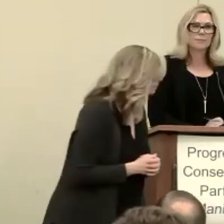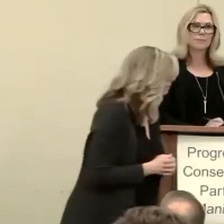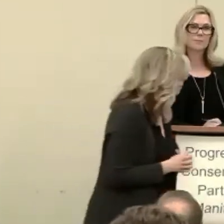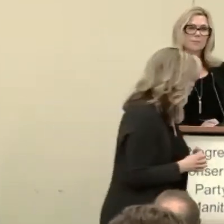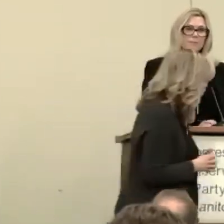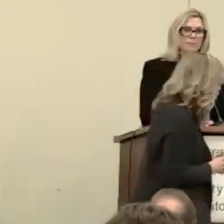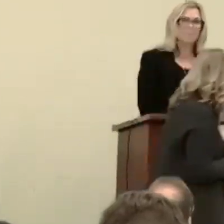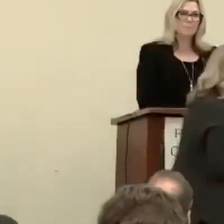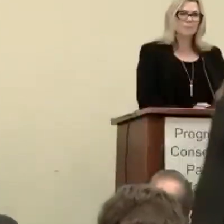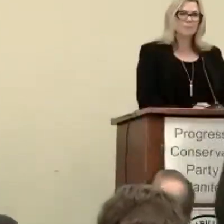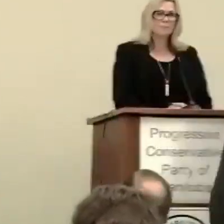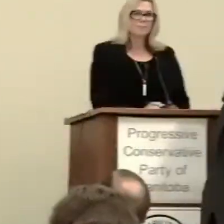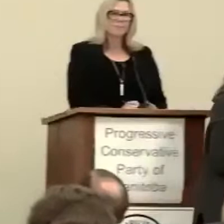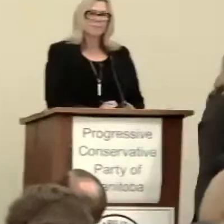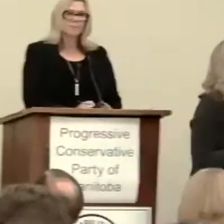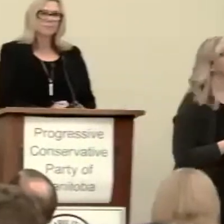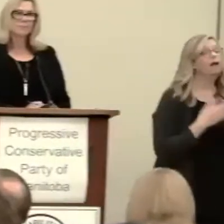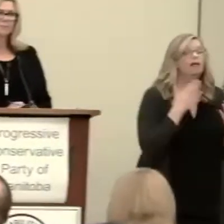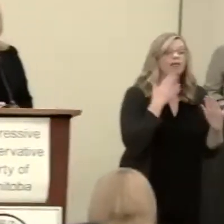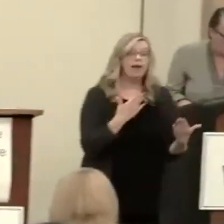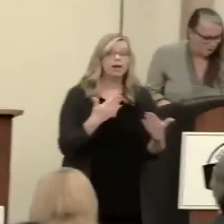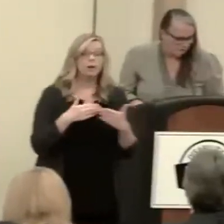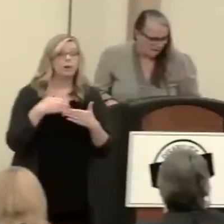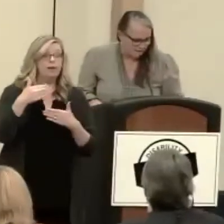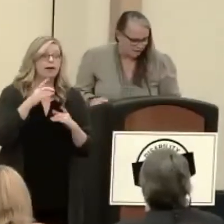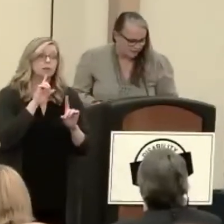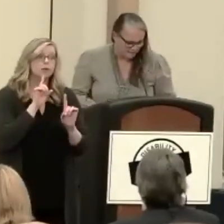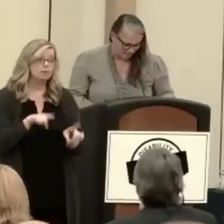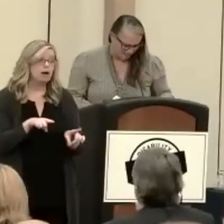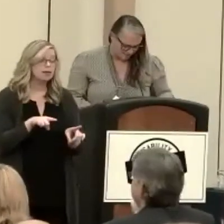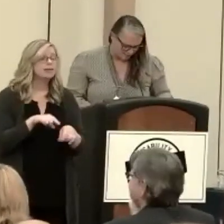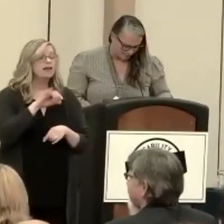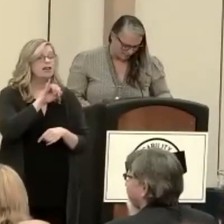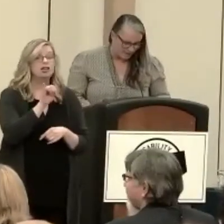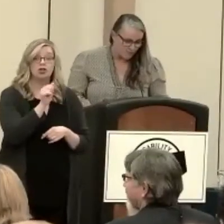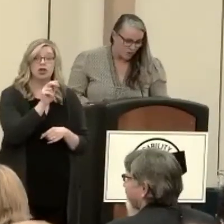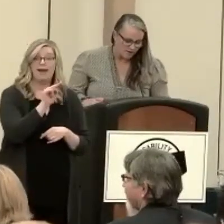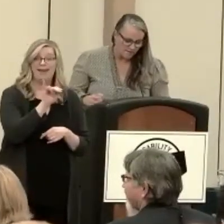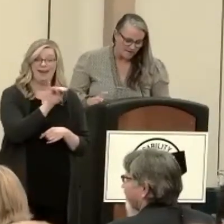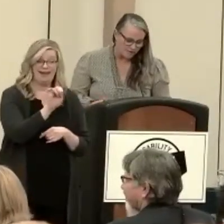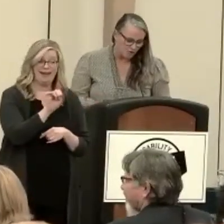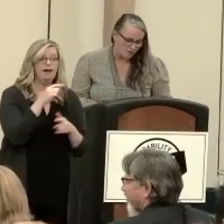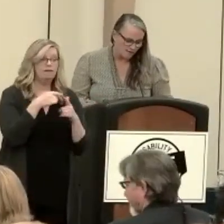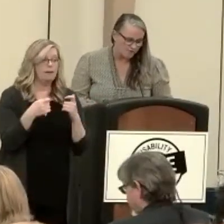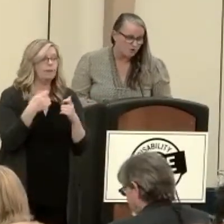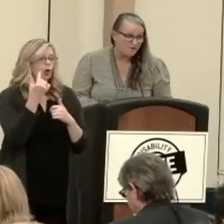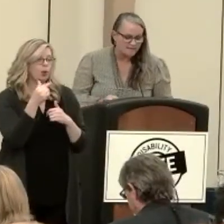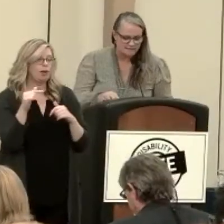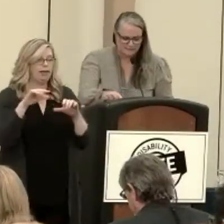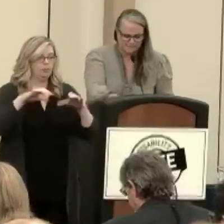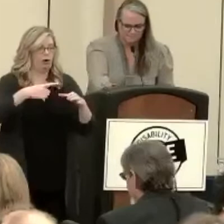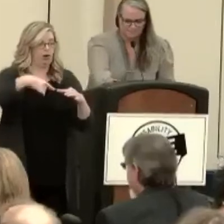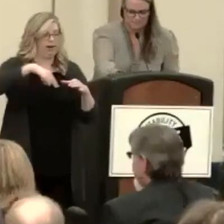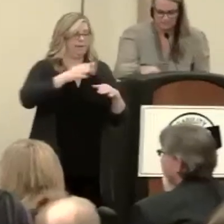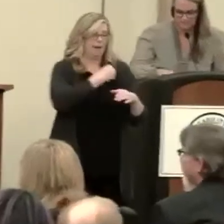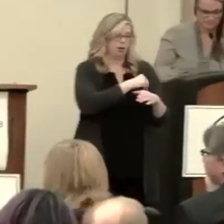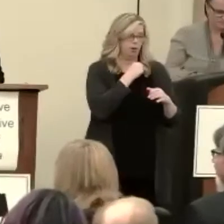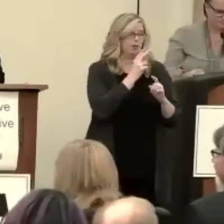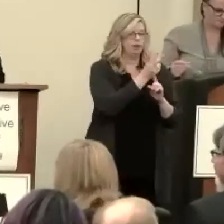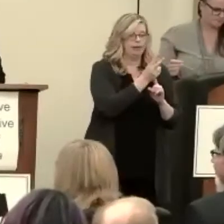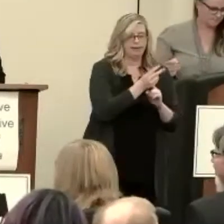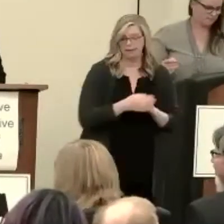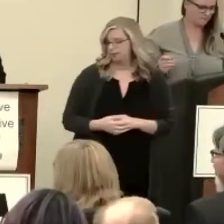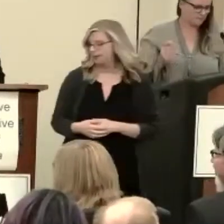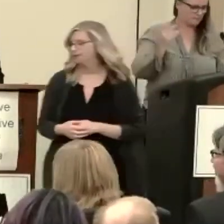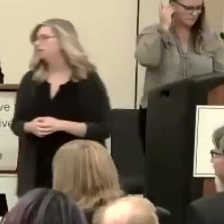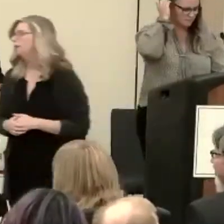Thank you. Next to respond or rebut is Janine Gibson from the Green Party of Manitoba. You have 2 minutes.